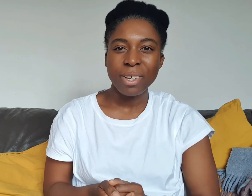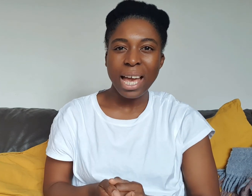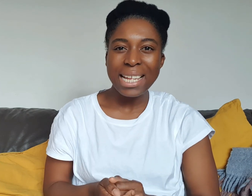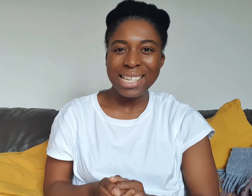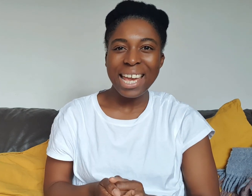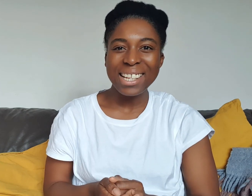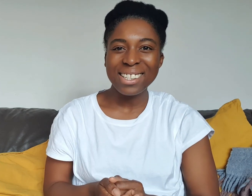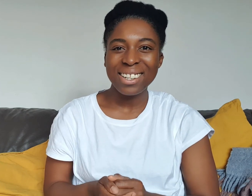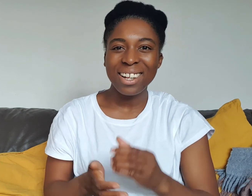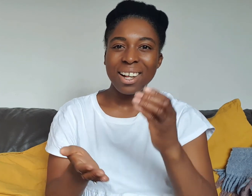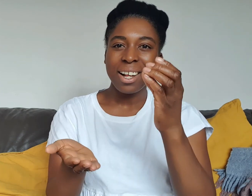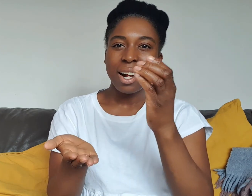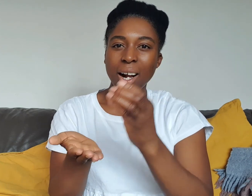And again,